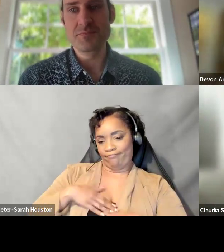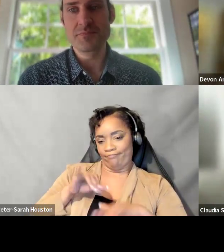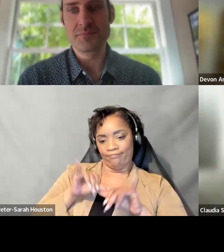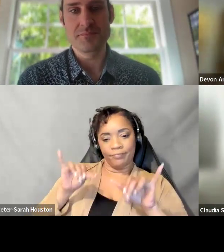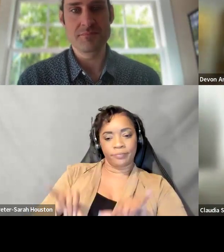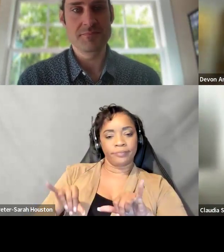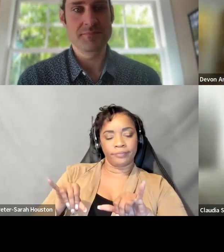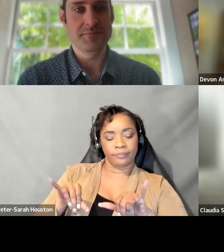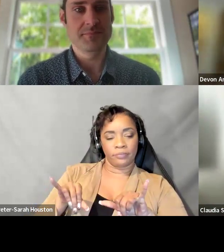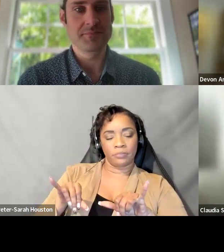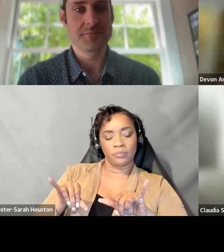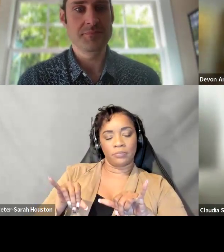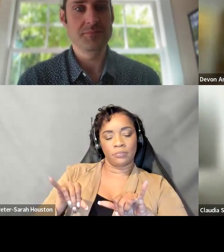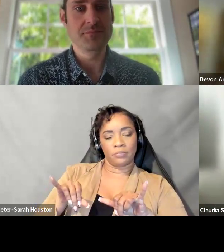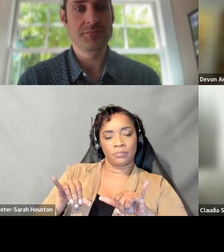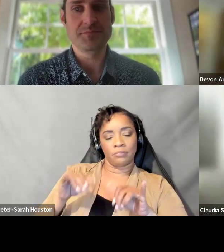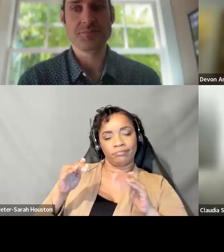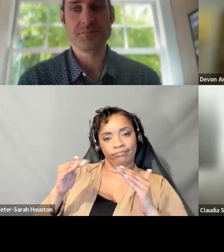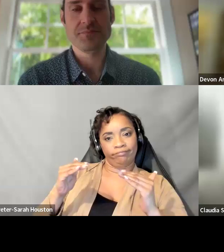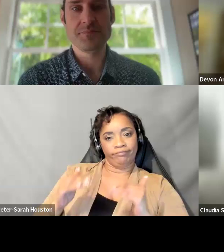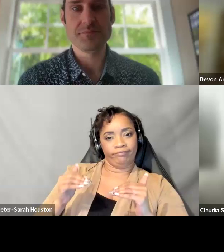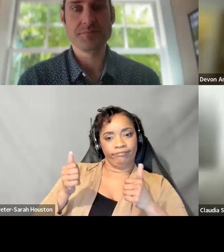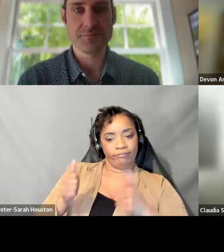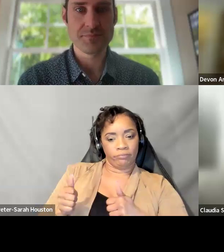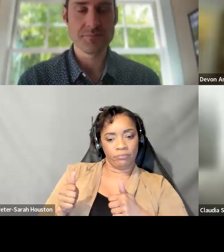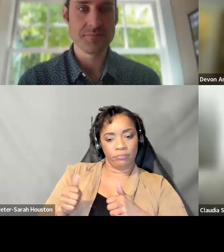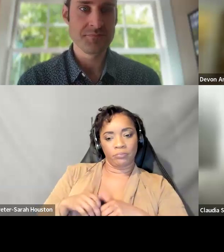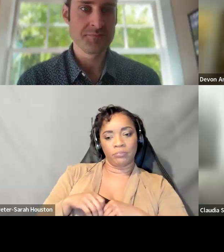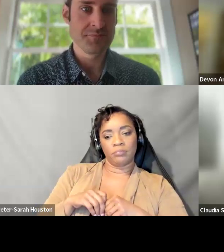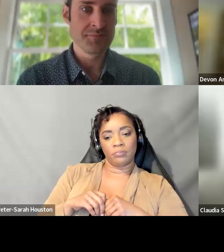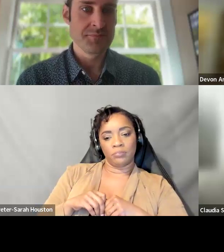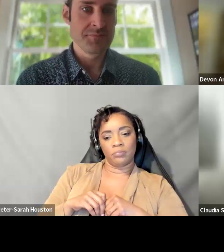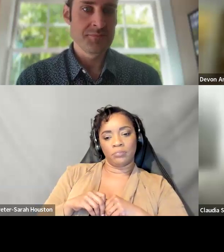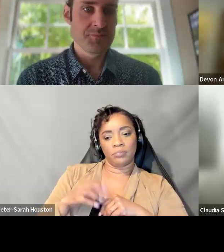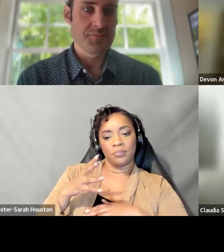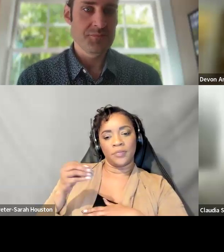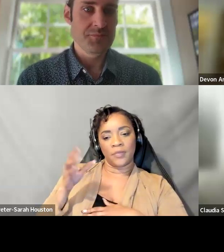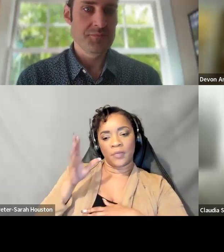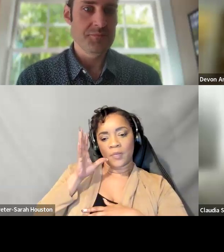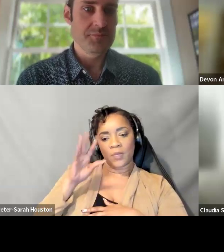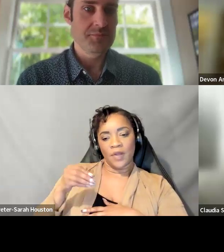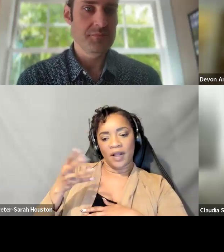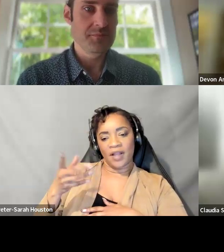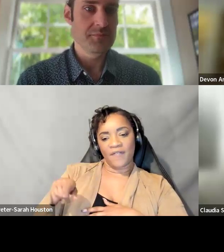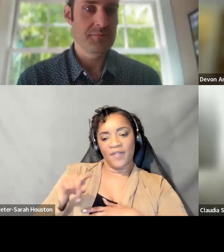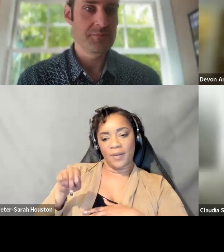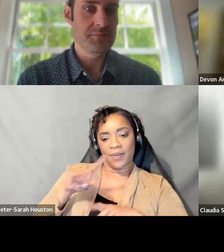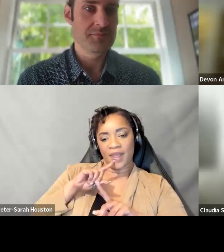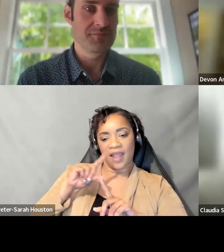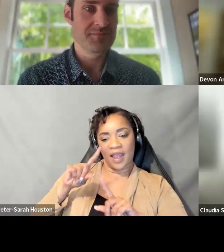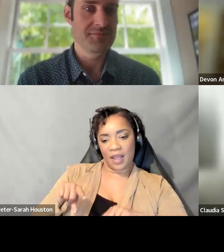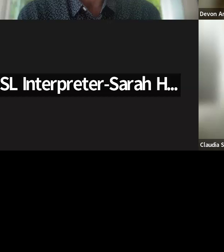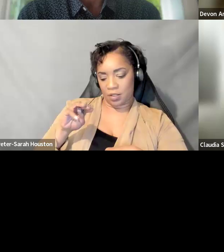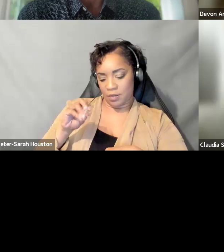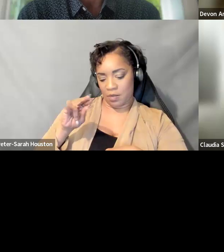informed care and will kind of give them the answers? And Monica, I